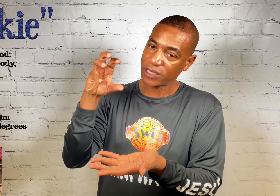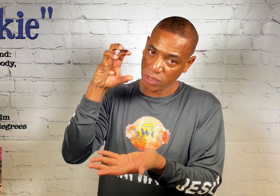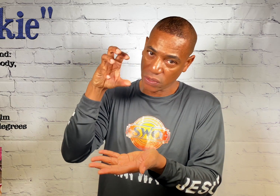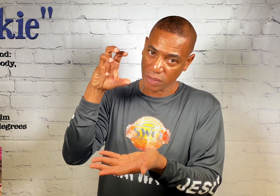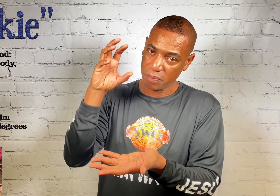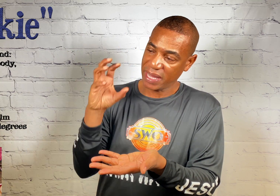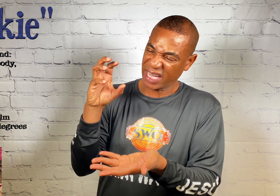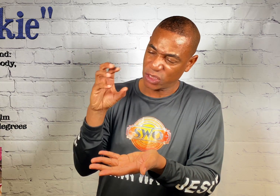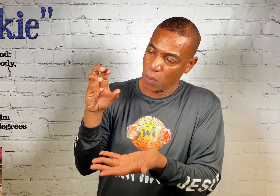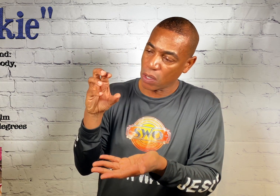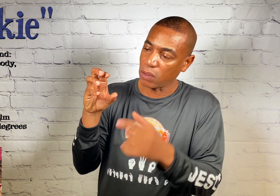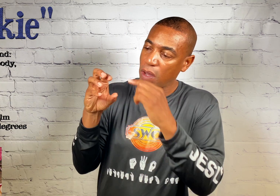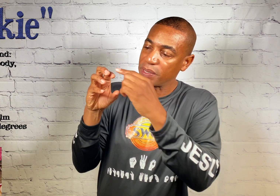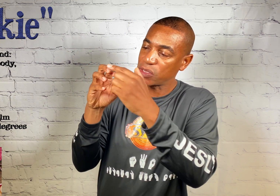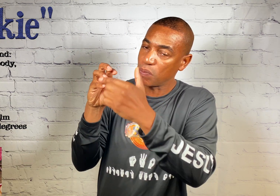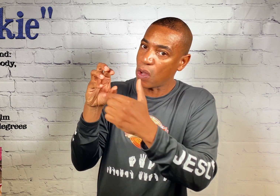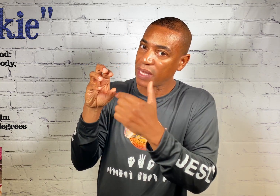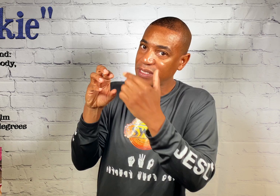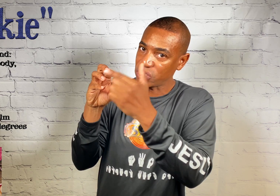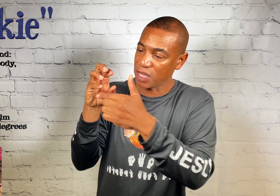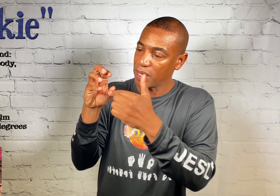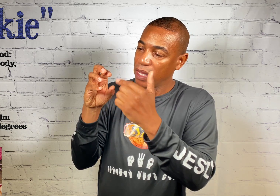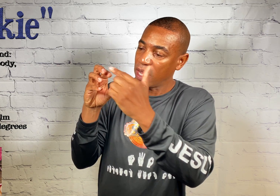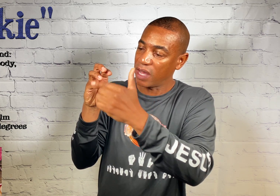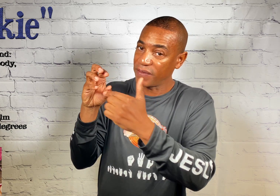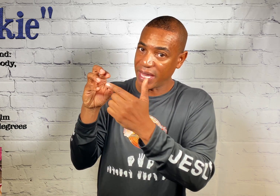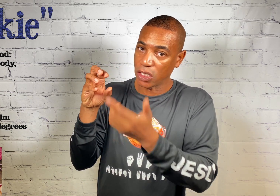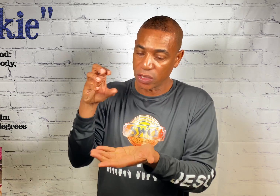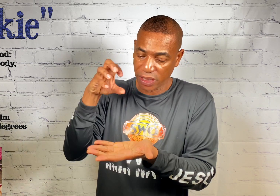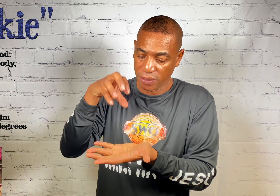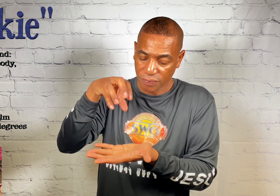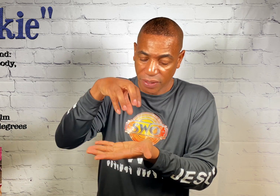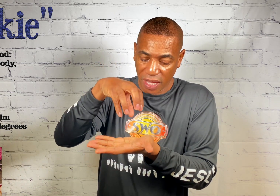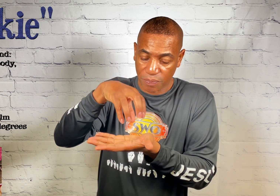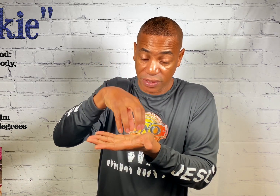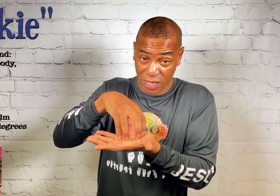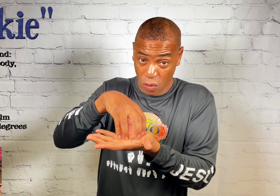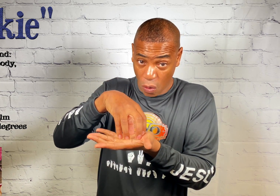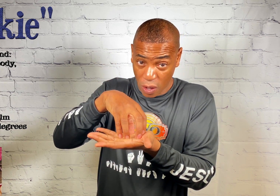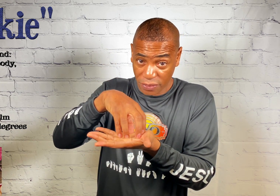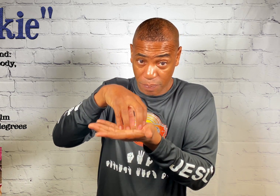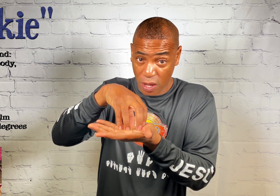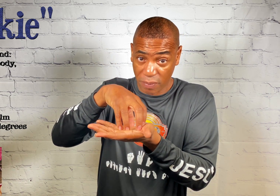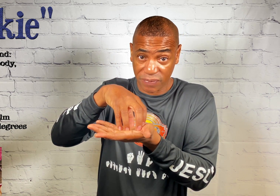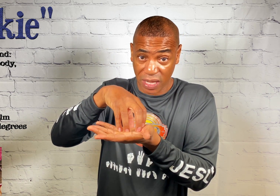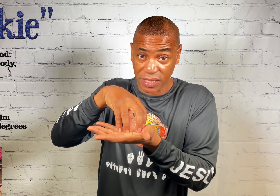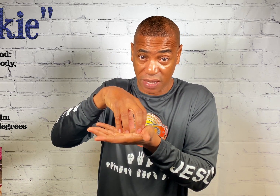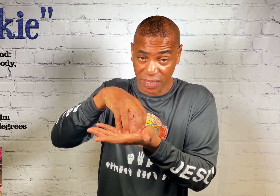actually going to make like a small claw, but small like the shape of a cookie. And put that on the palm of the non-dominant